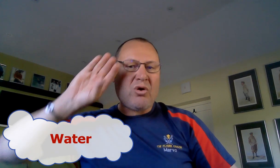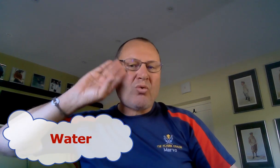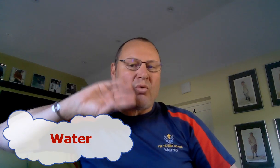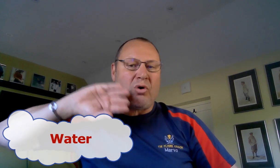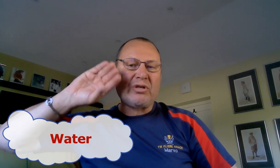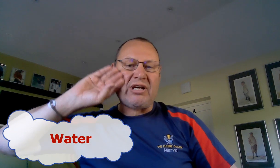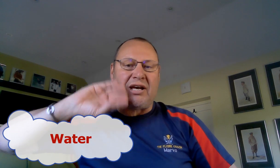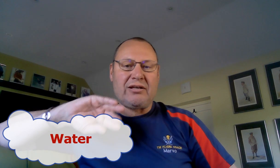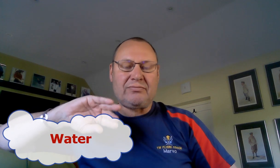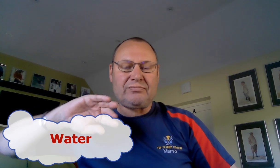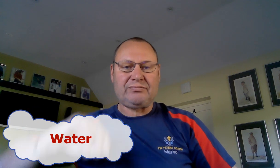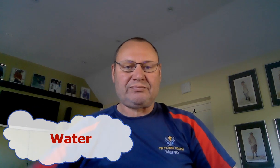Water.